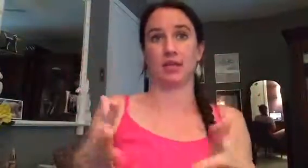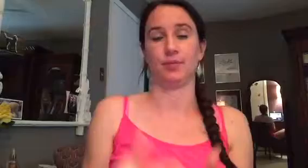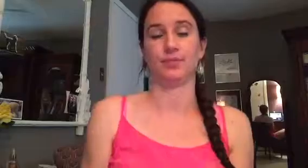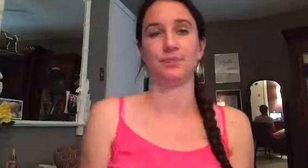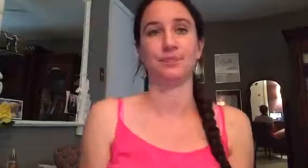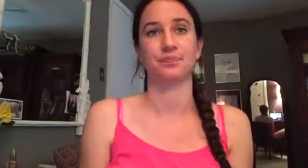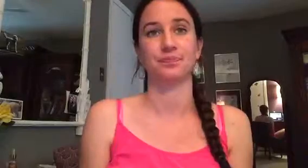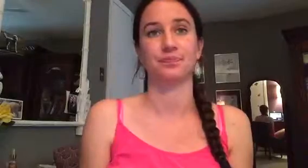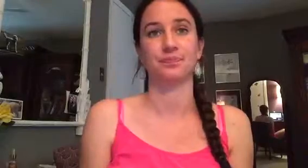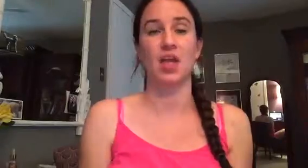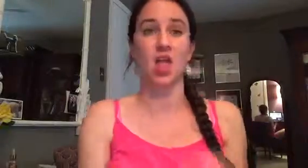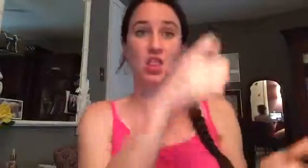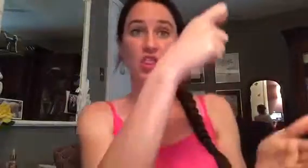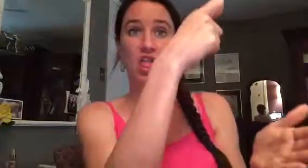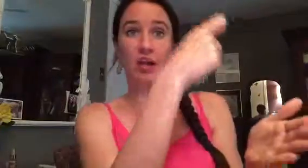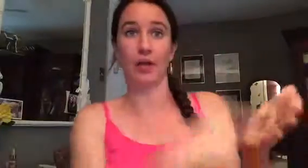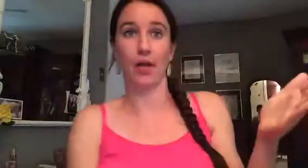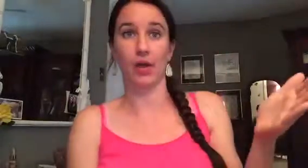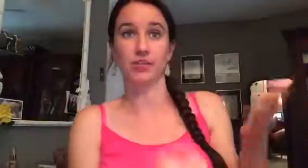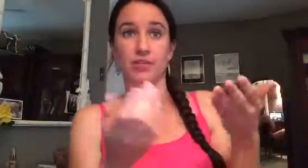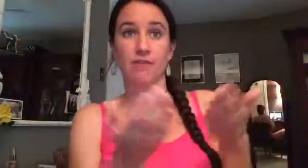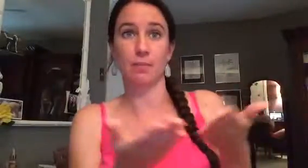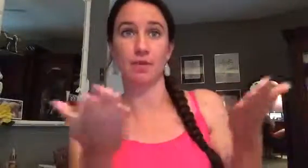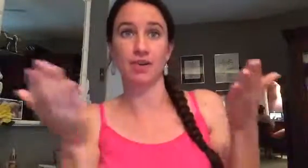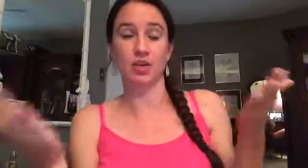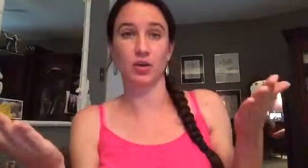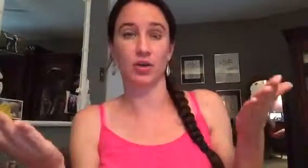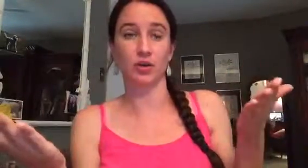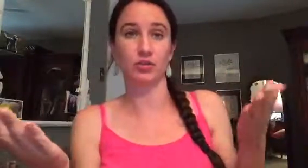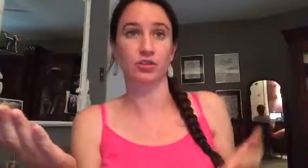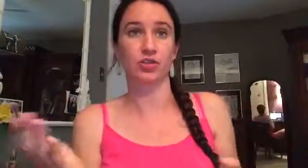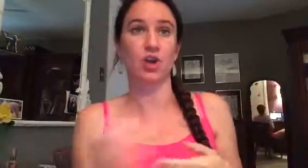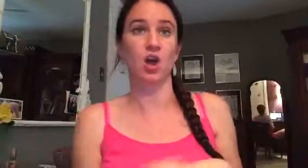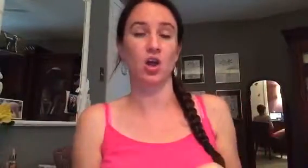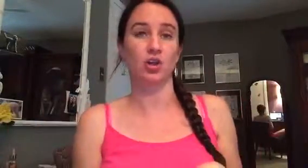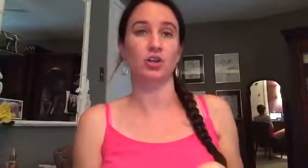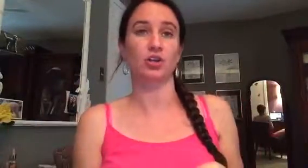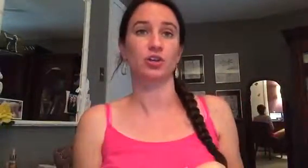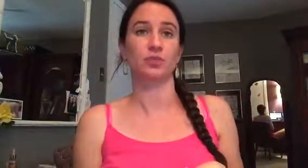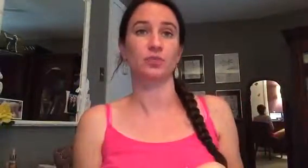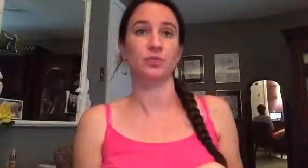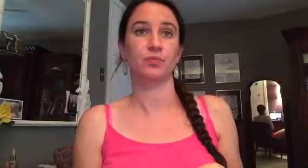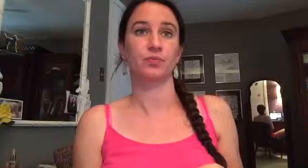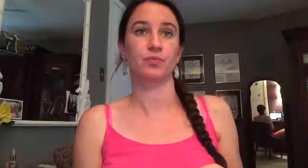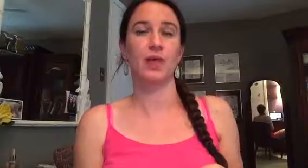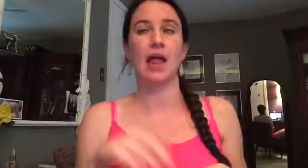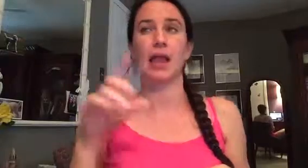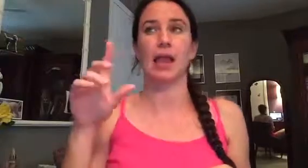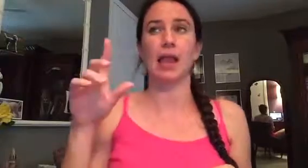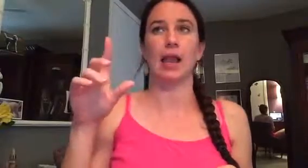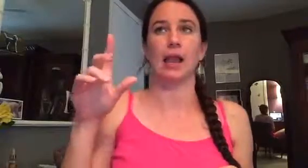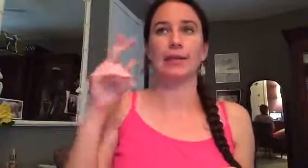The cost of the materials are, let's see, the wood